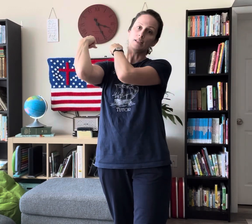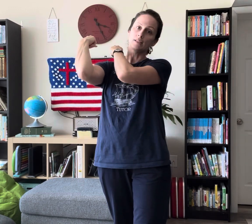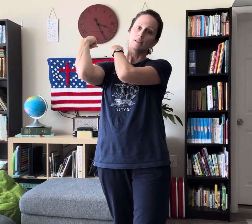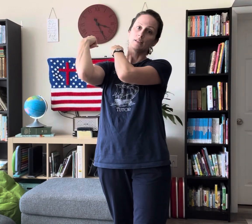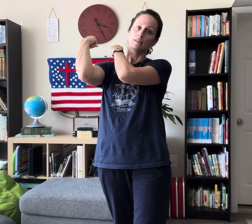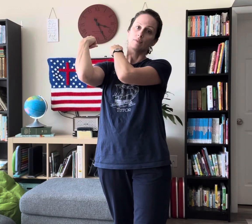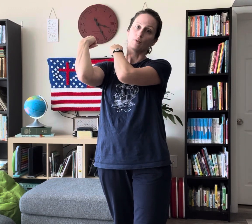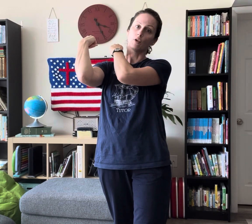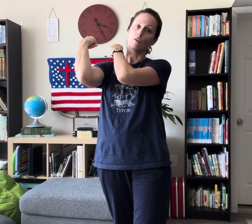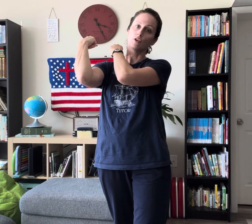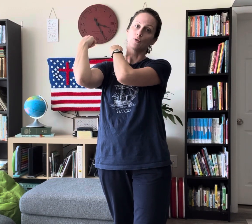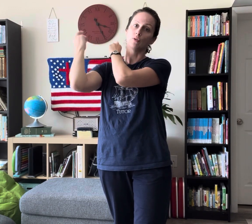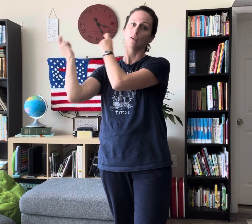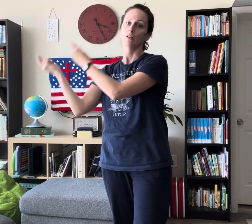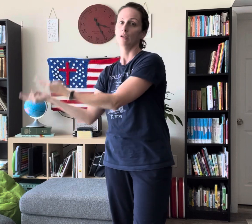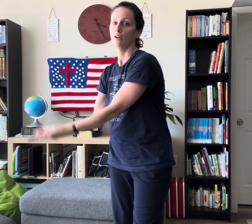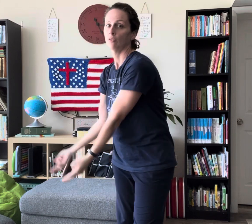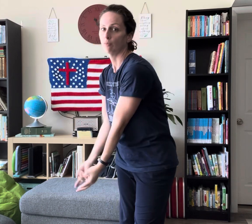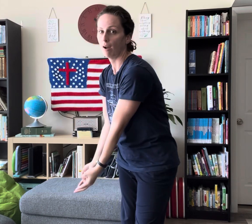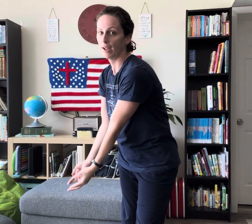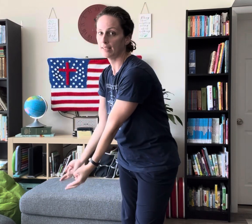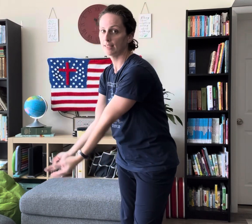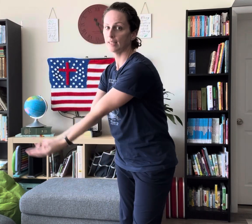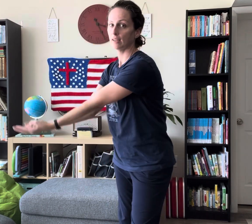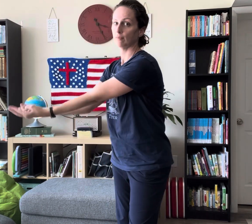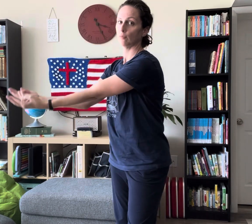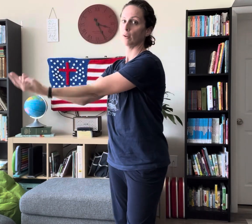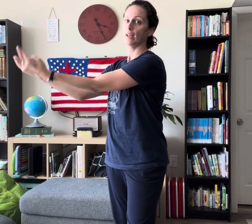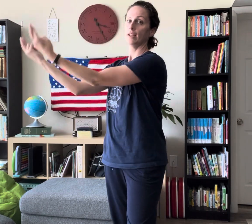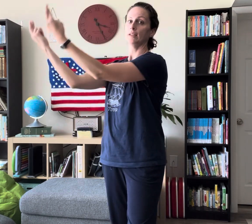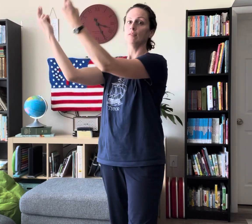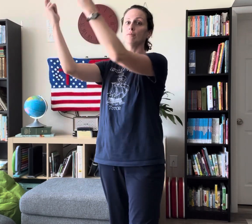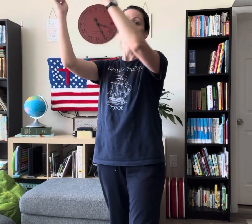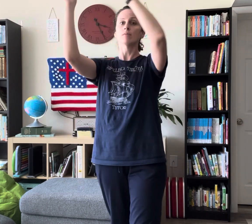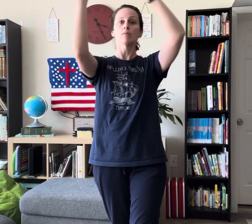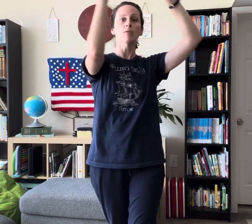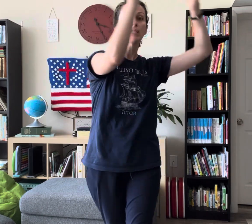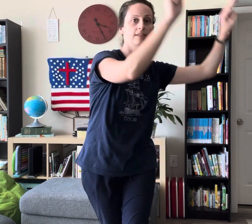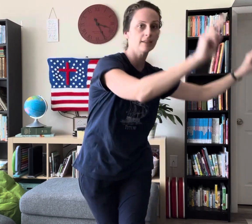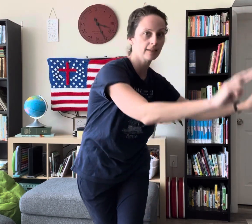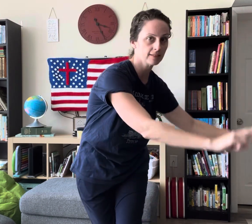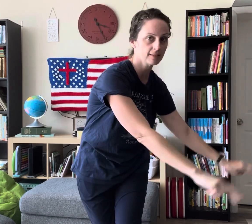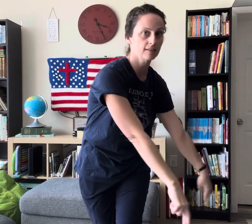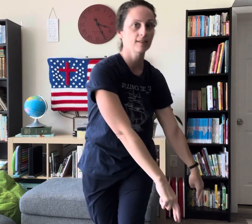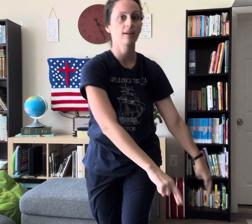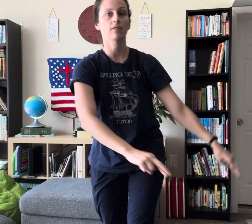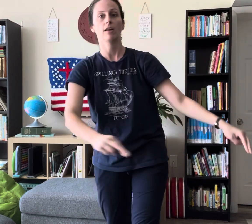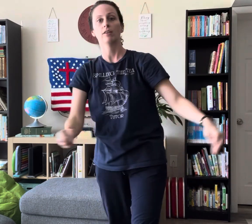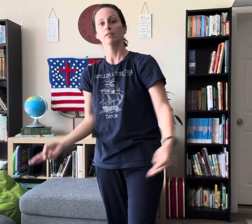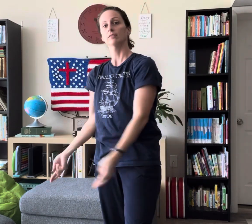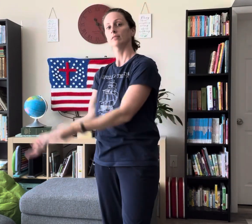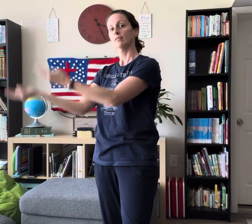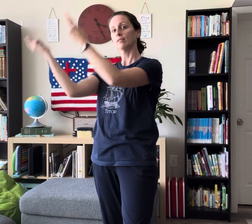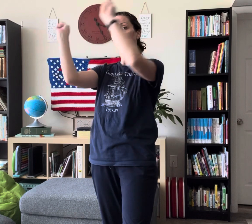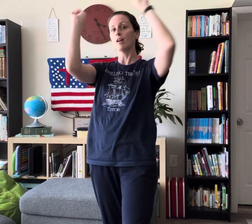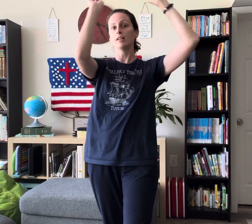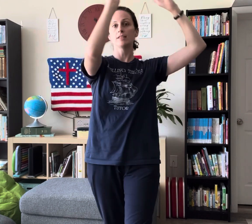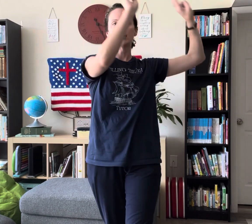raised, throw it over our shoulder, rising, come from one end, risen, like the sun setting on the other.